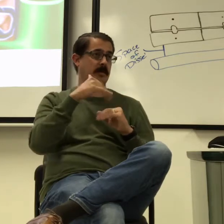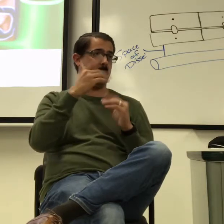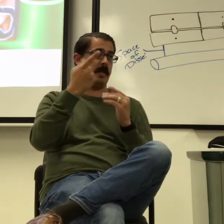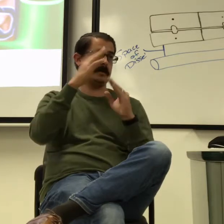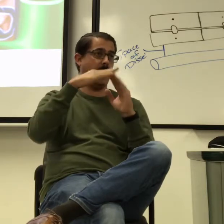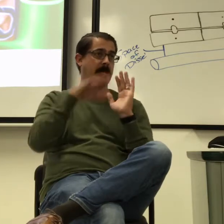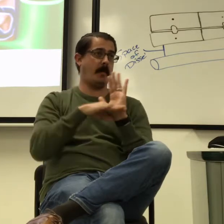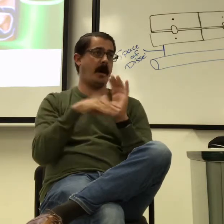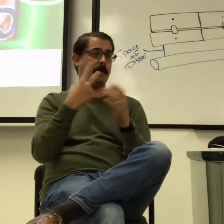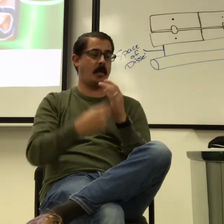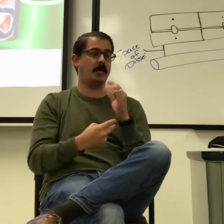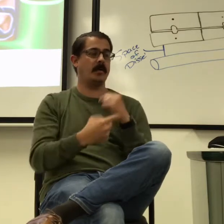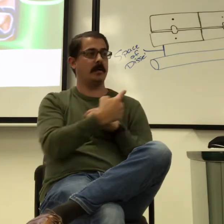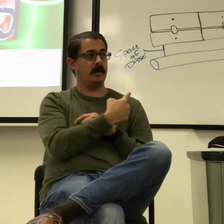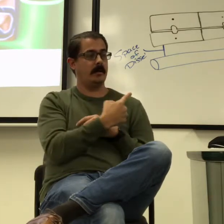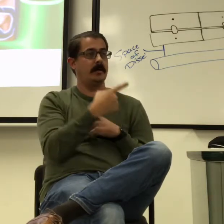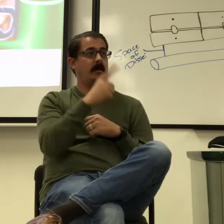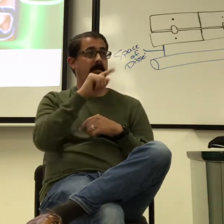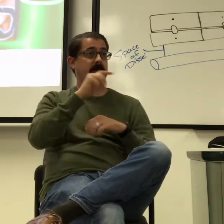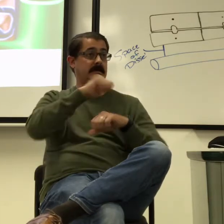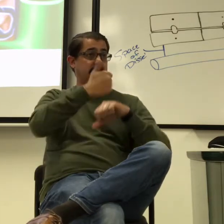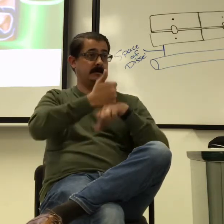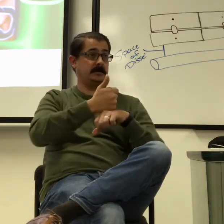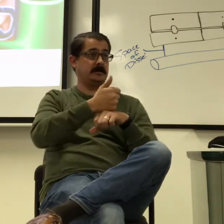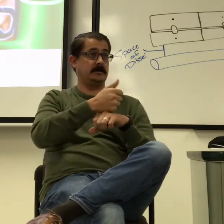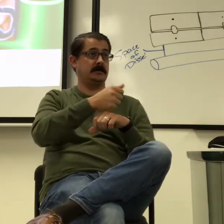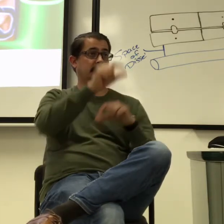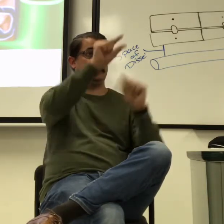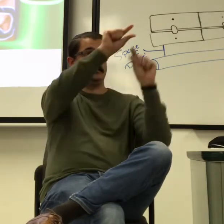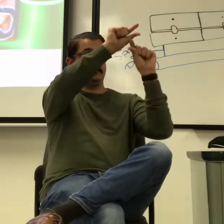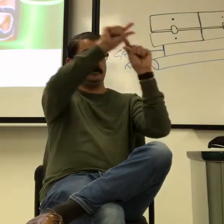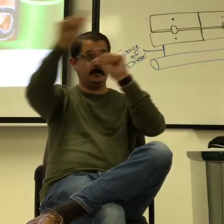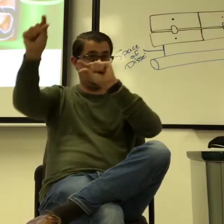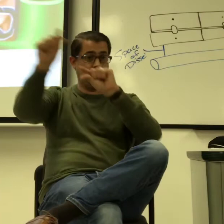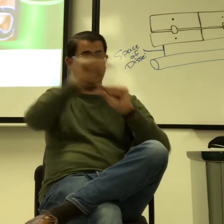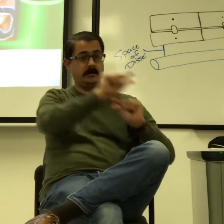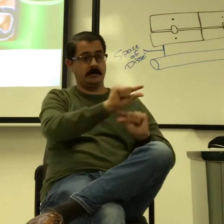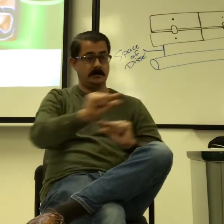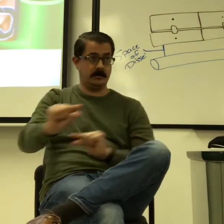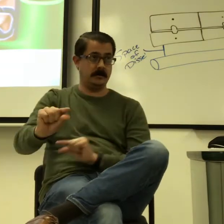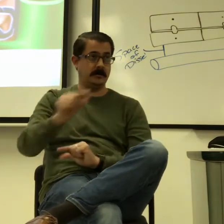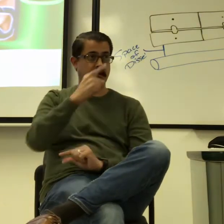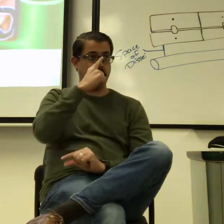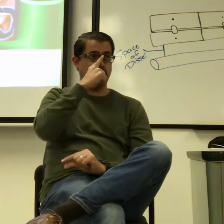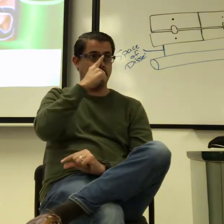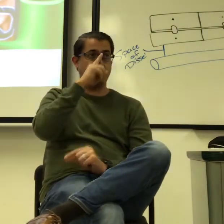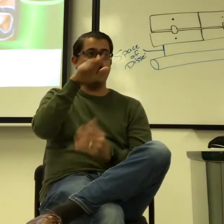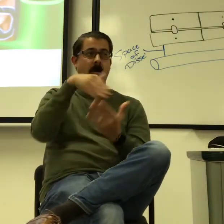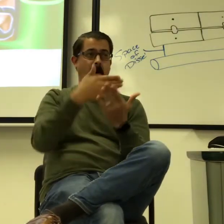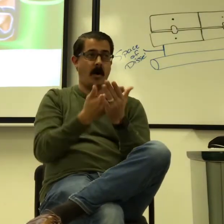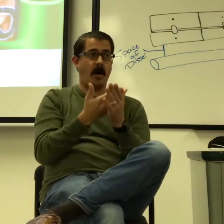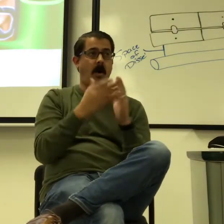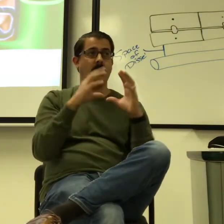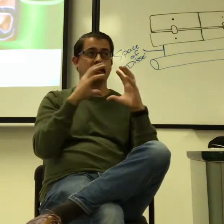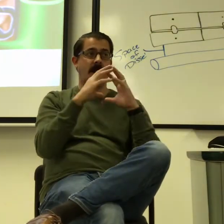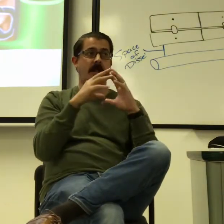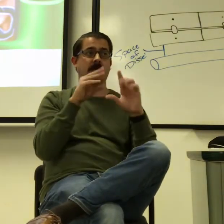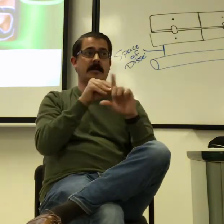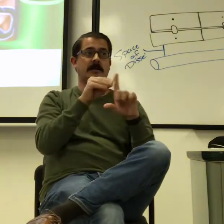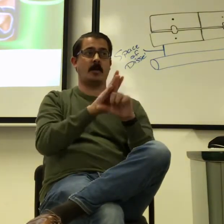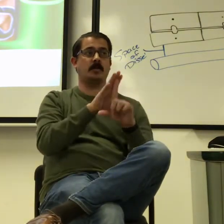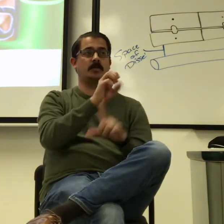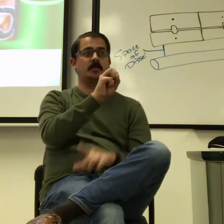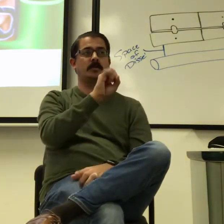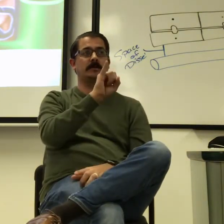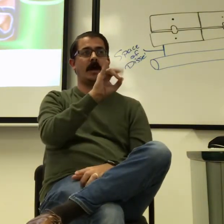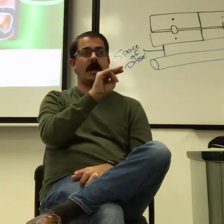So by having this arrangement, 2 rows of cells, every cell is exposed to the sinusoidal